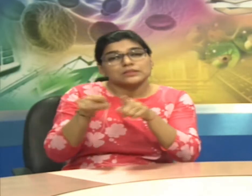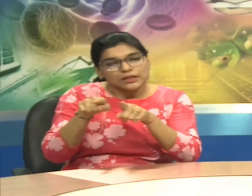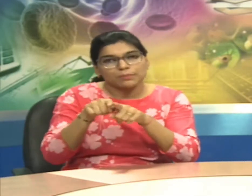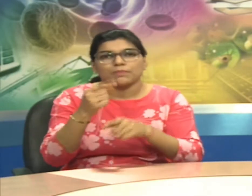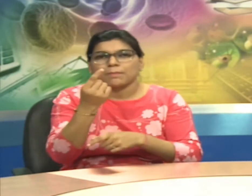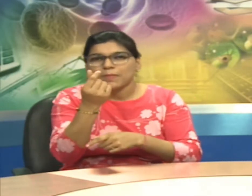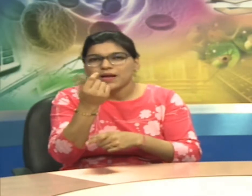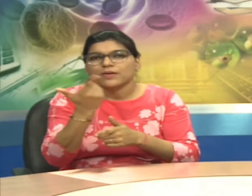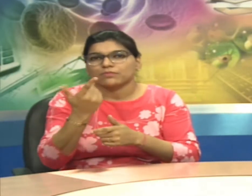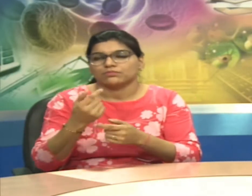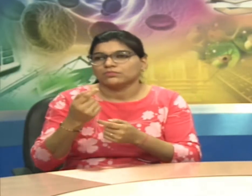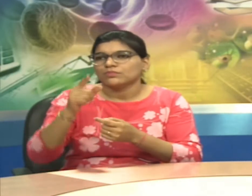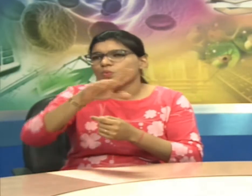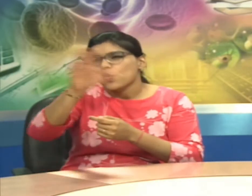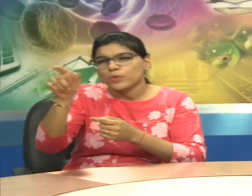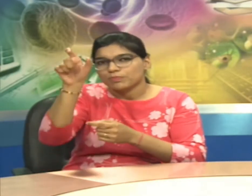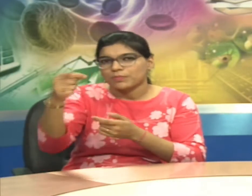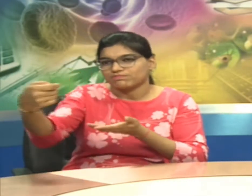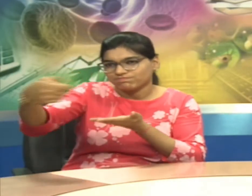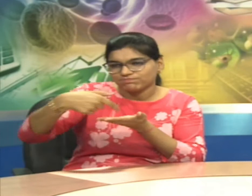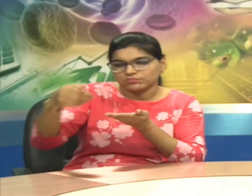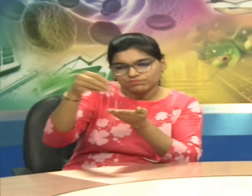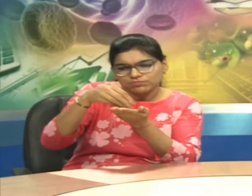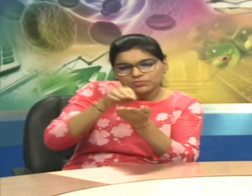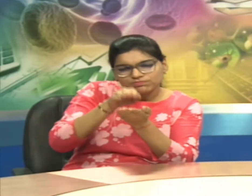records, keeping all